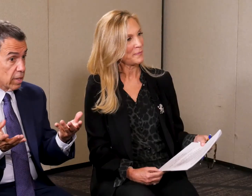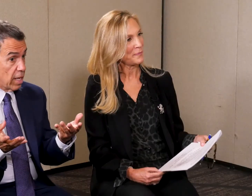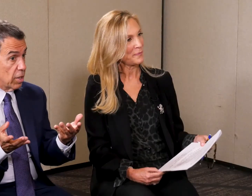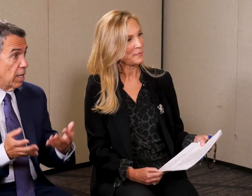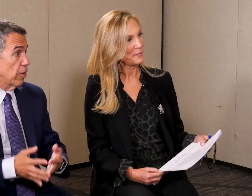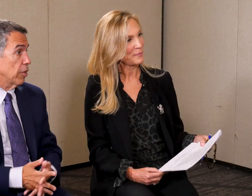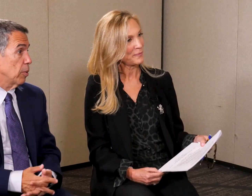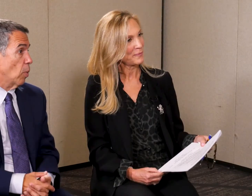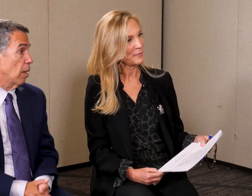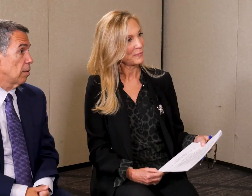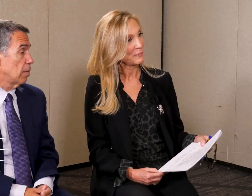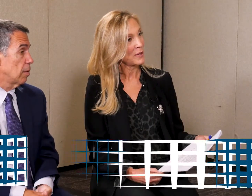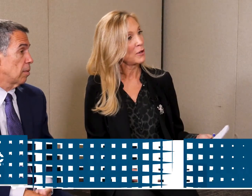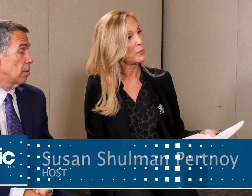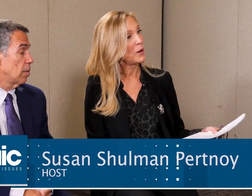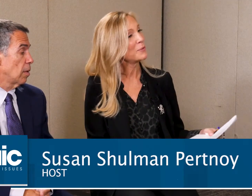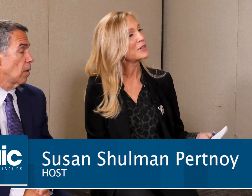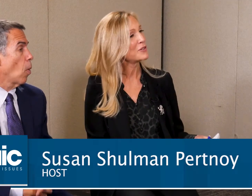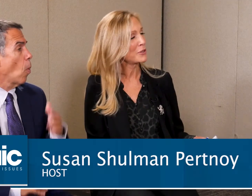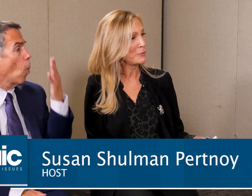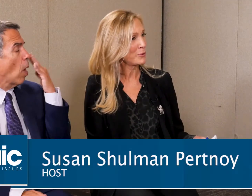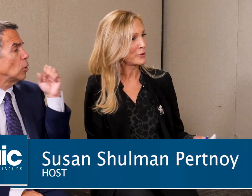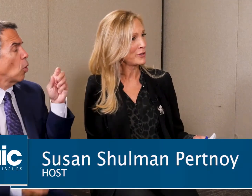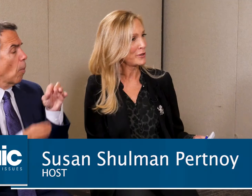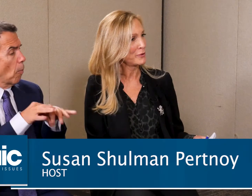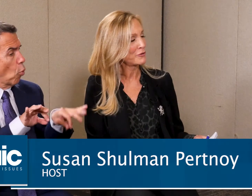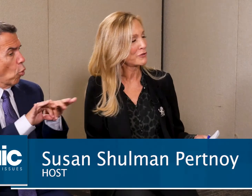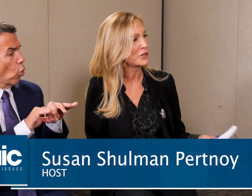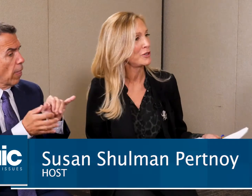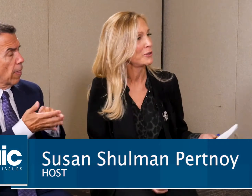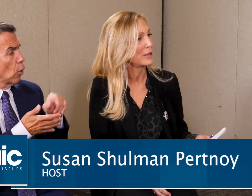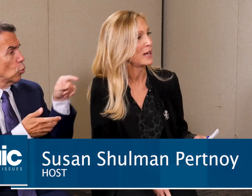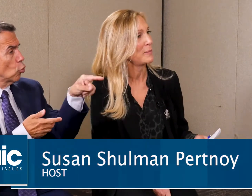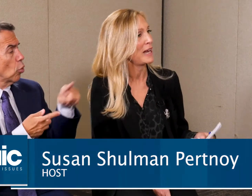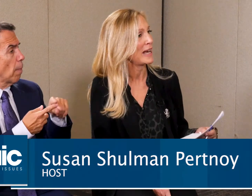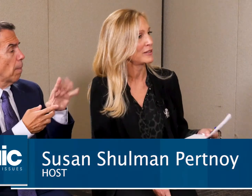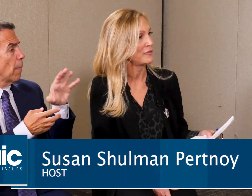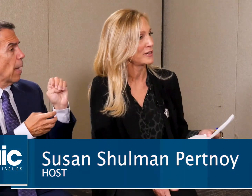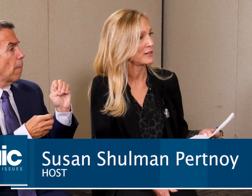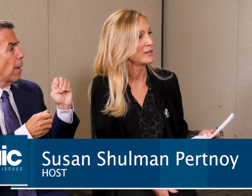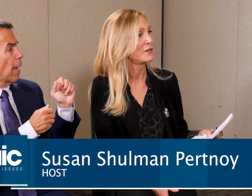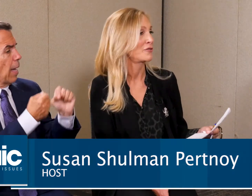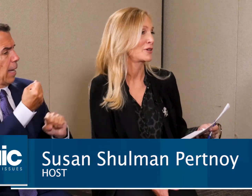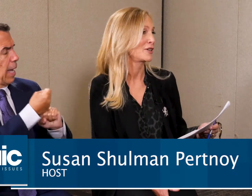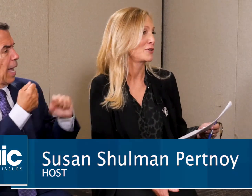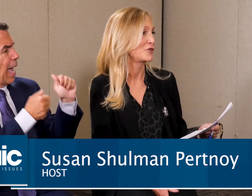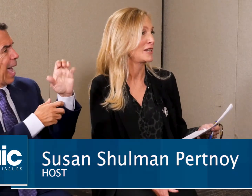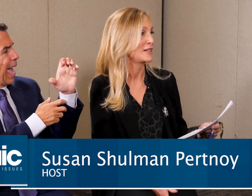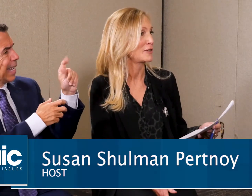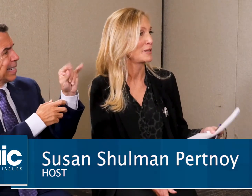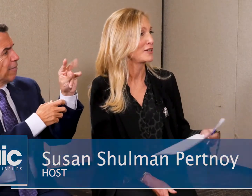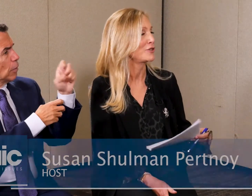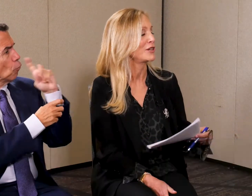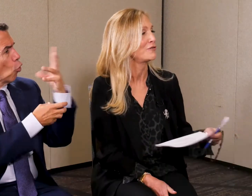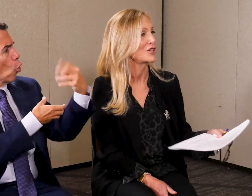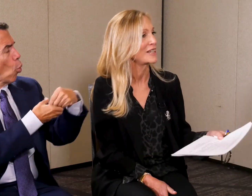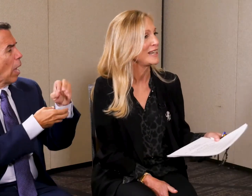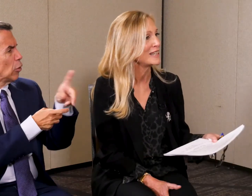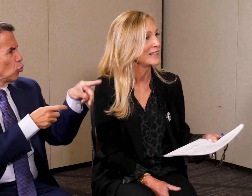stage and theater too as well. Why was it so important to you to become an activist for inclusion and disabilities? You could have just easily